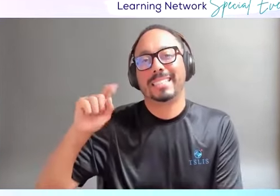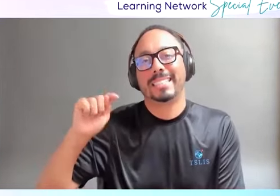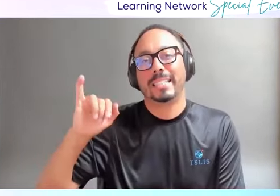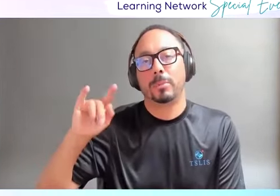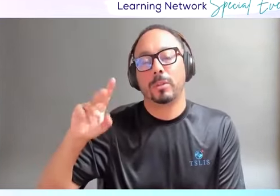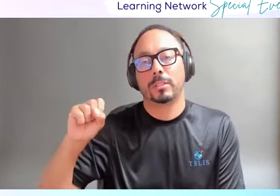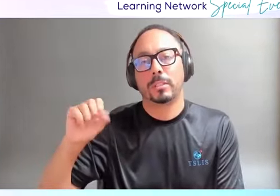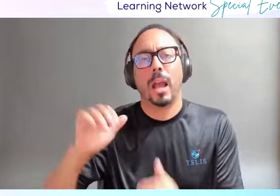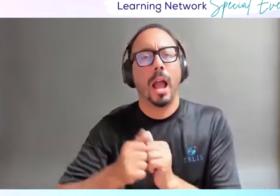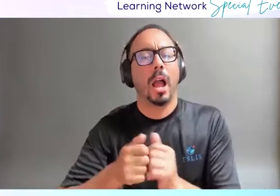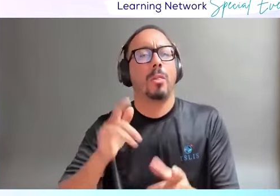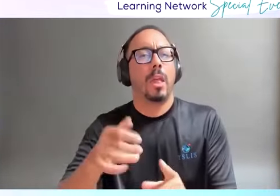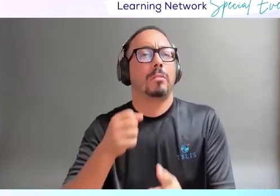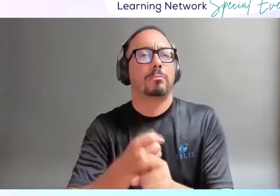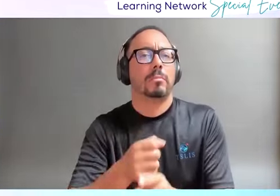other forms of GBV?